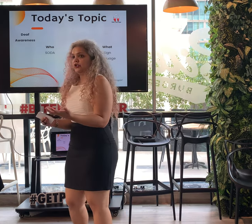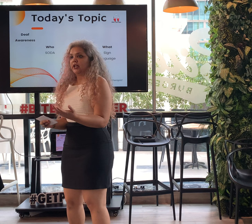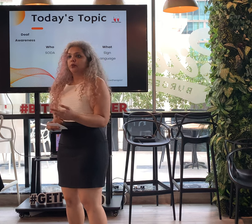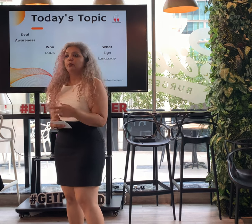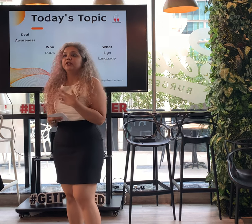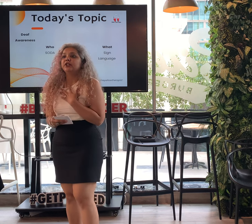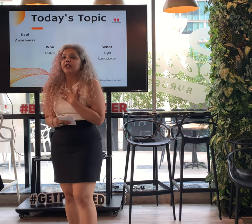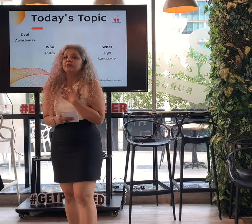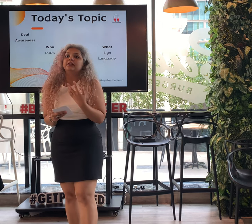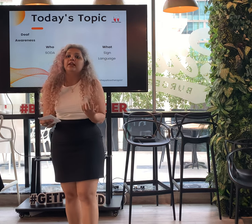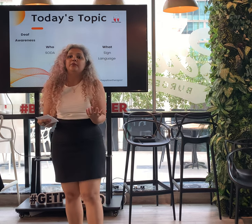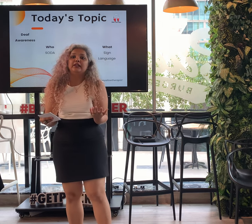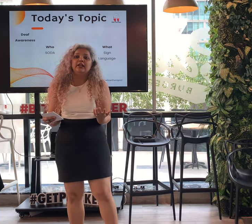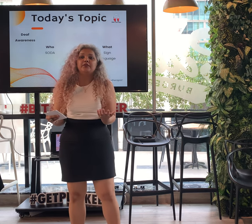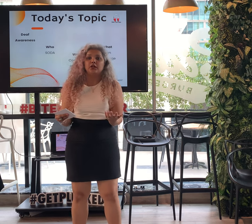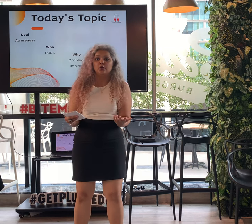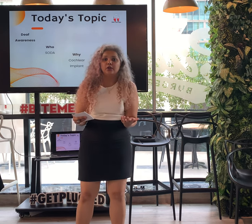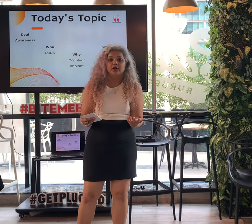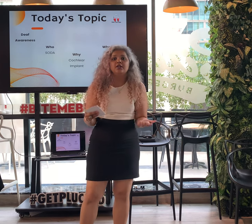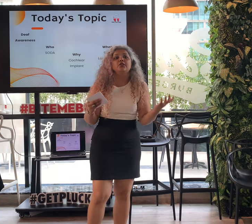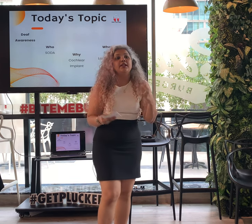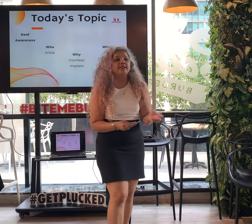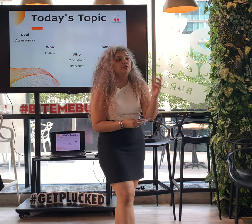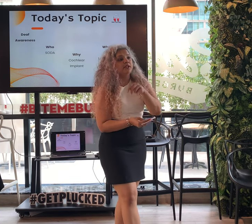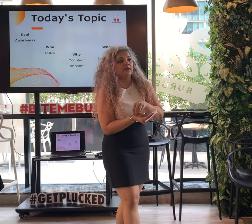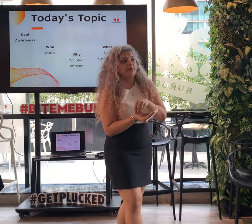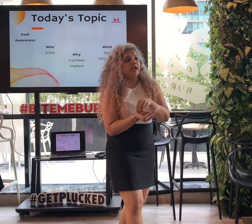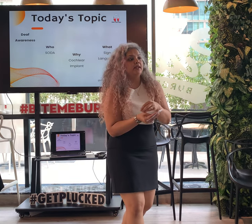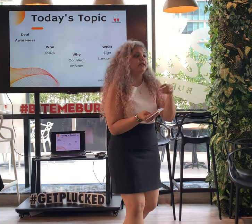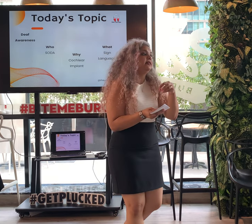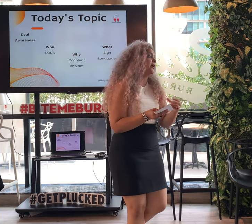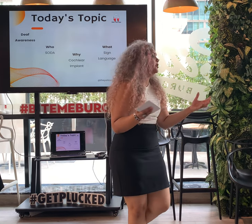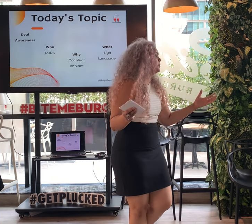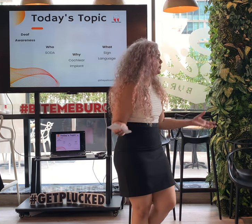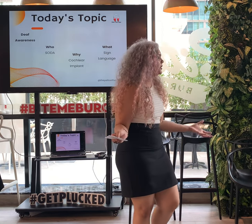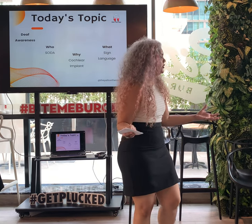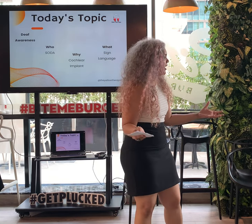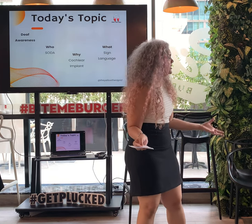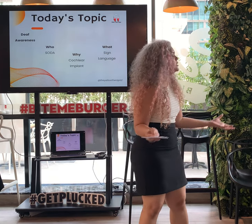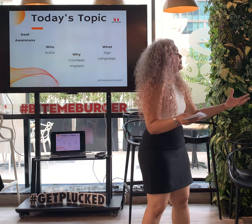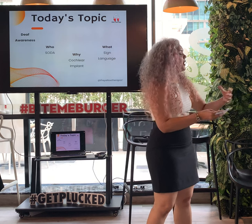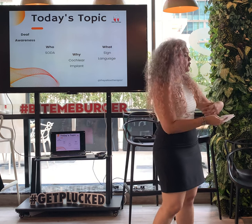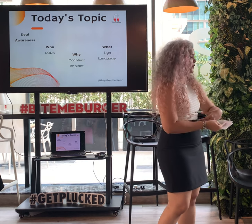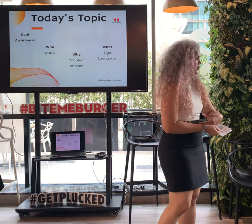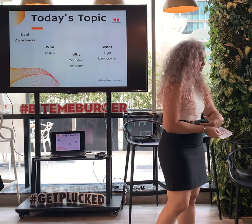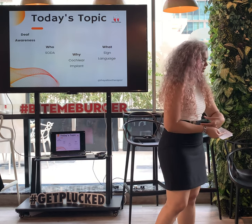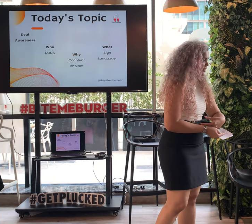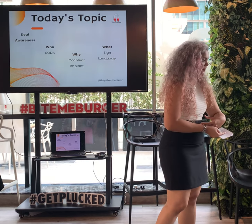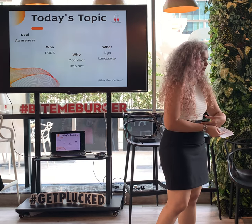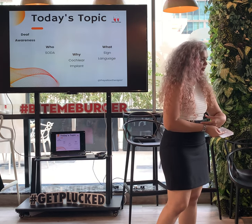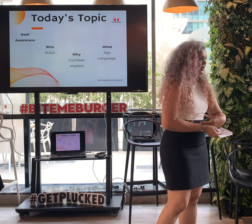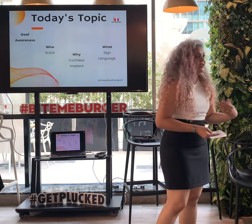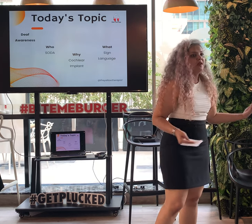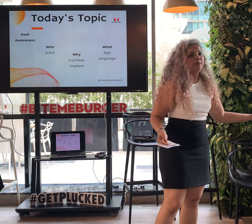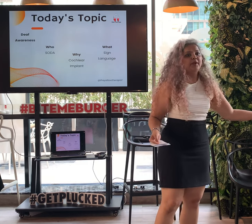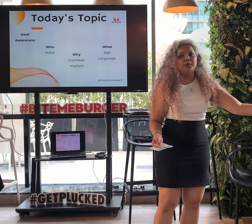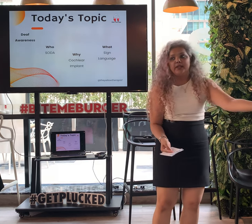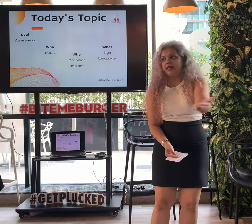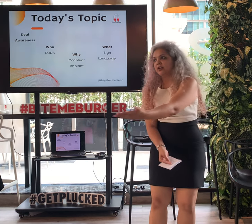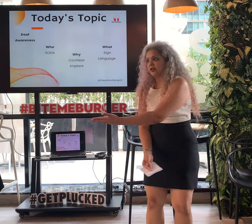child. My child will be left alone. So let's do the implant and then the child is part of the society. But we hear